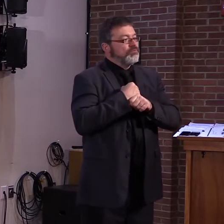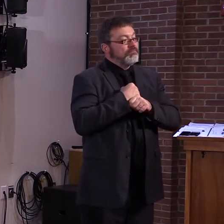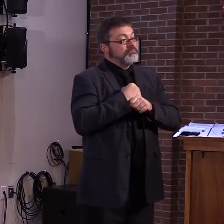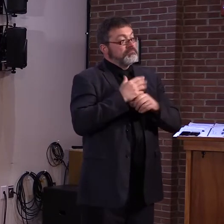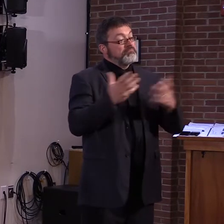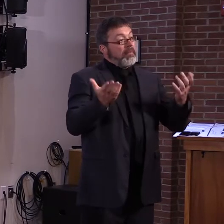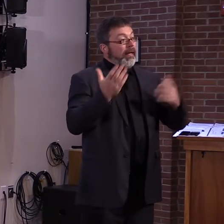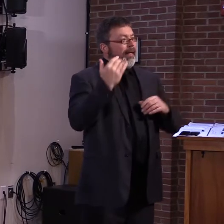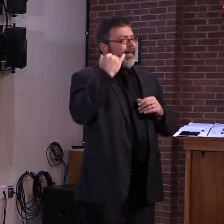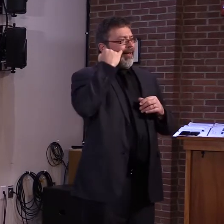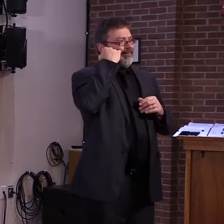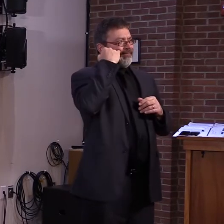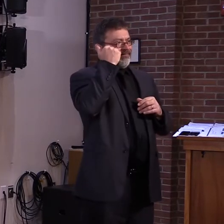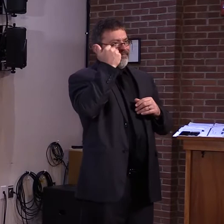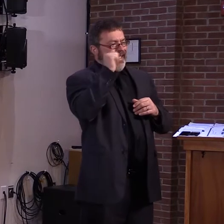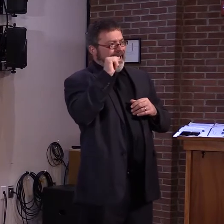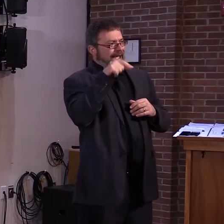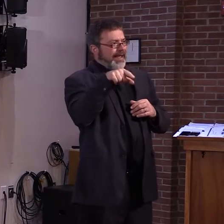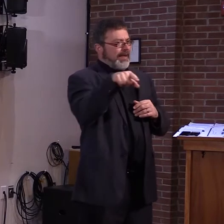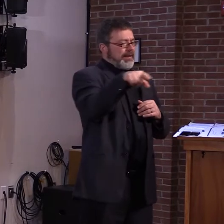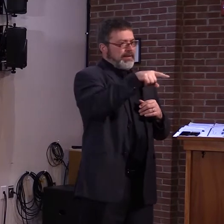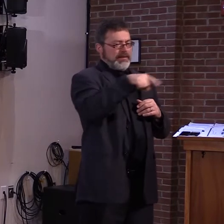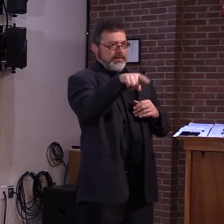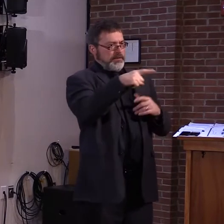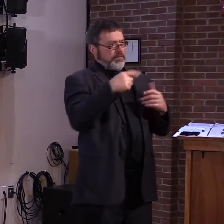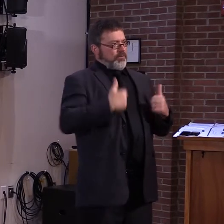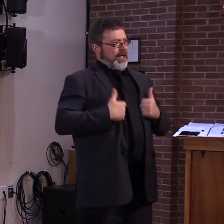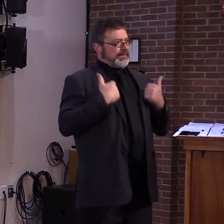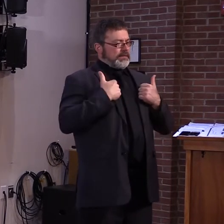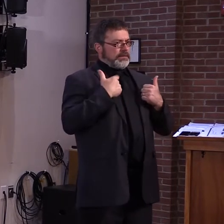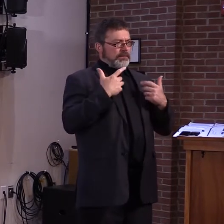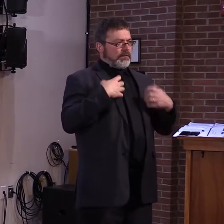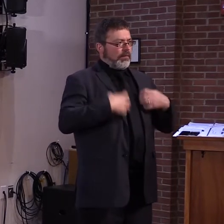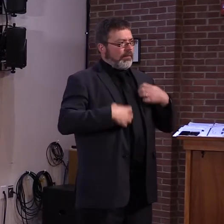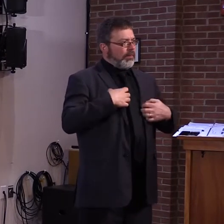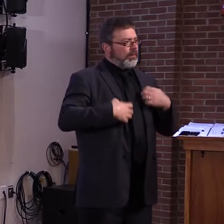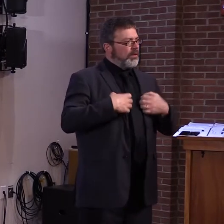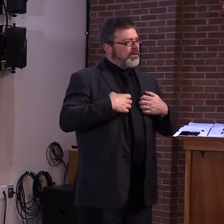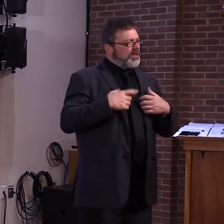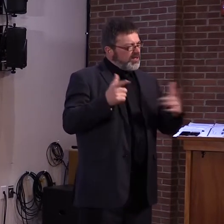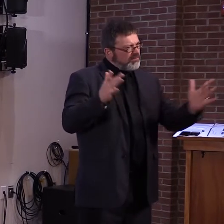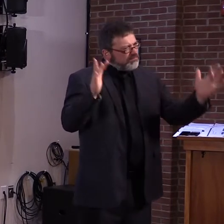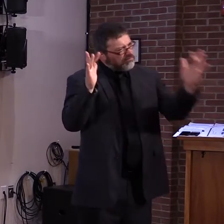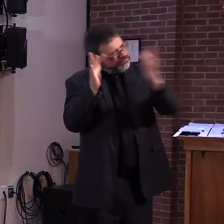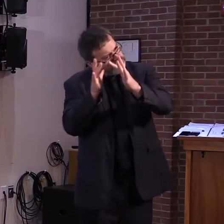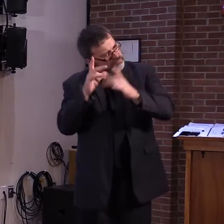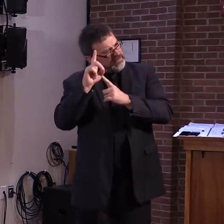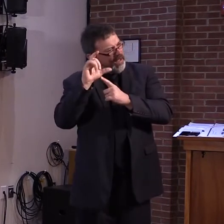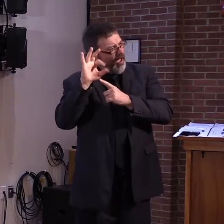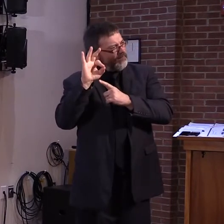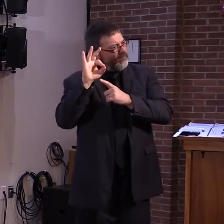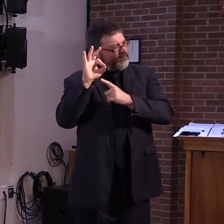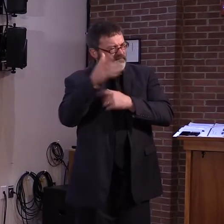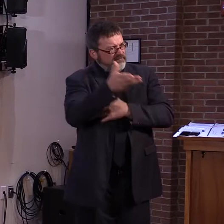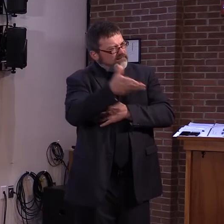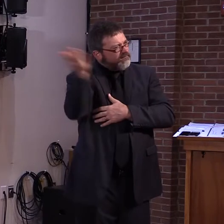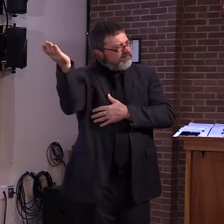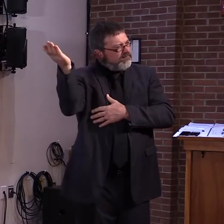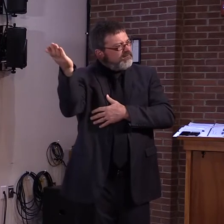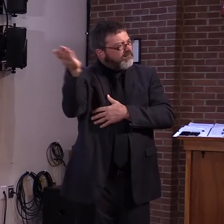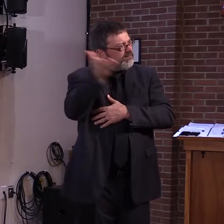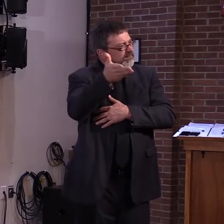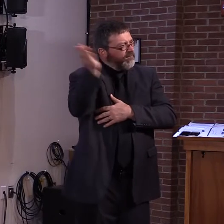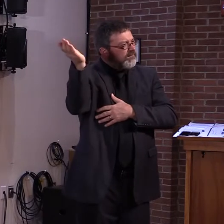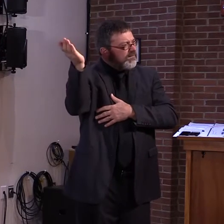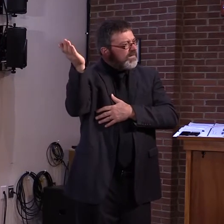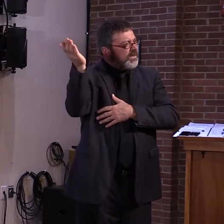welfare to report that to the DCF hotline. If you suspect a child is being